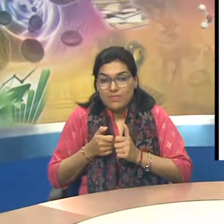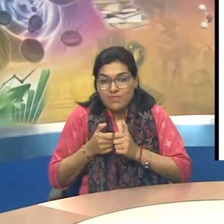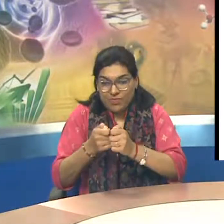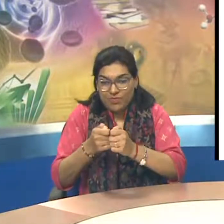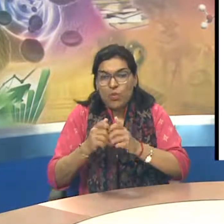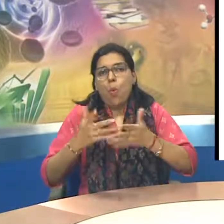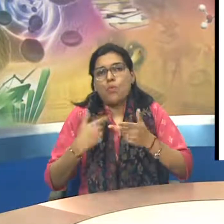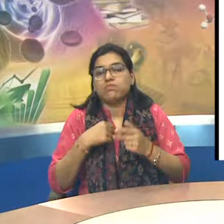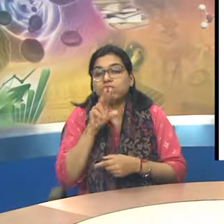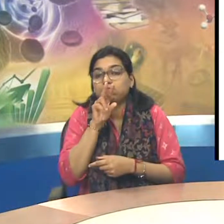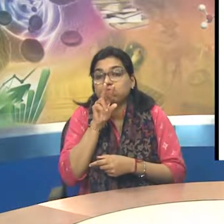between the